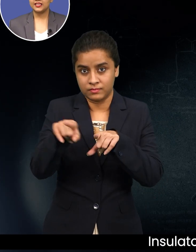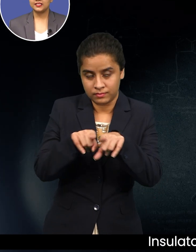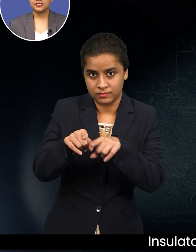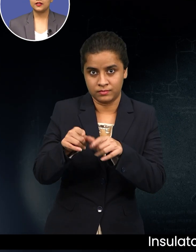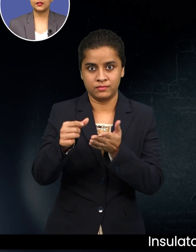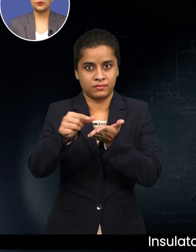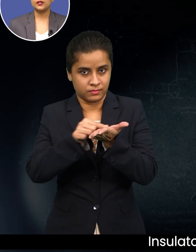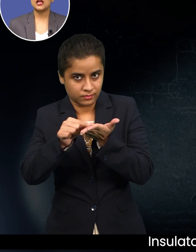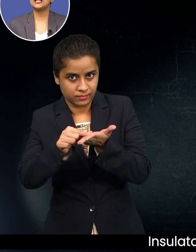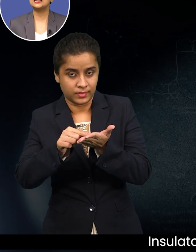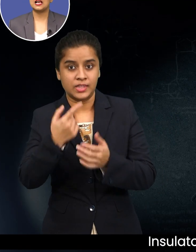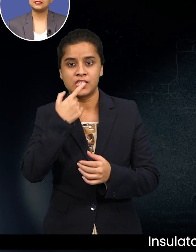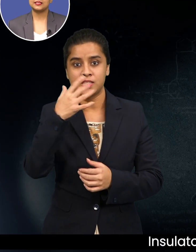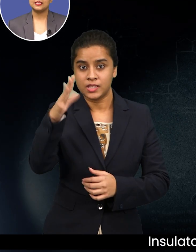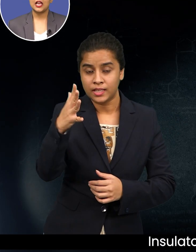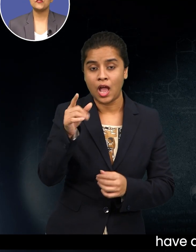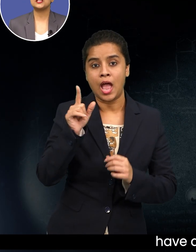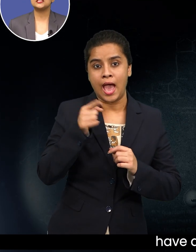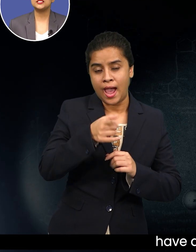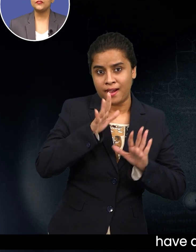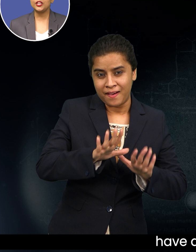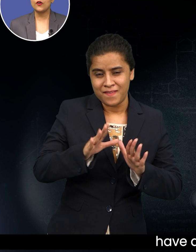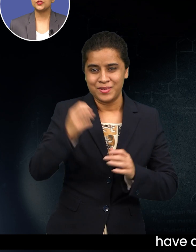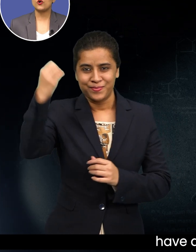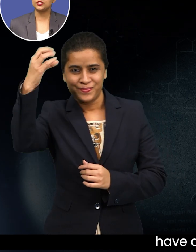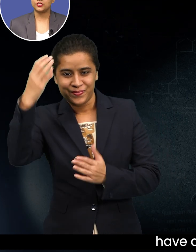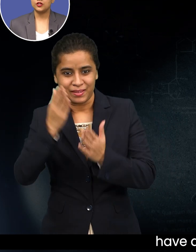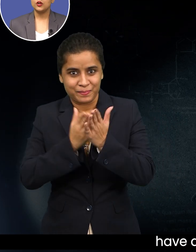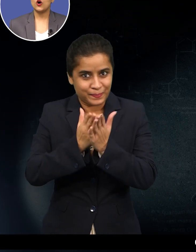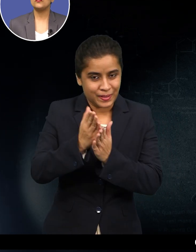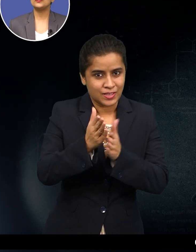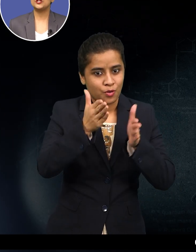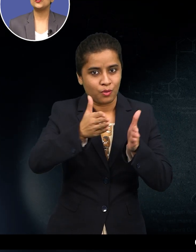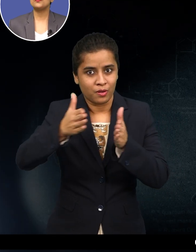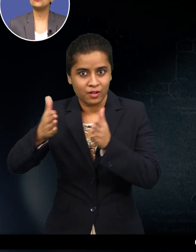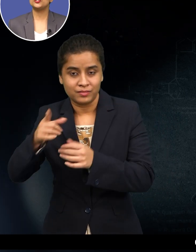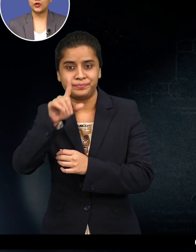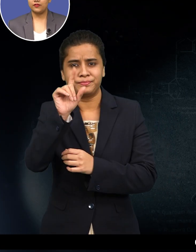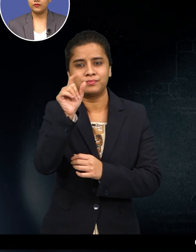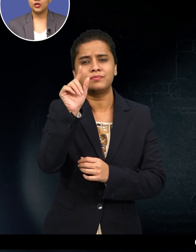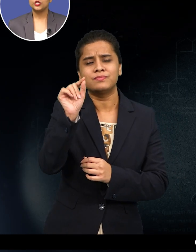Insulators like rubber and glass have a resistivity of the order of 10 to the